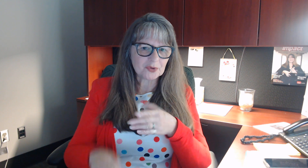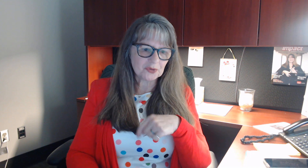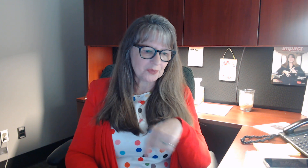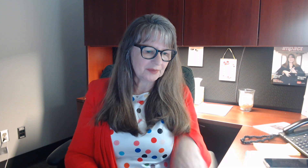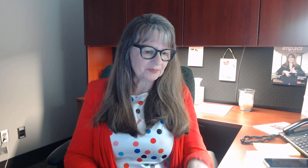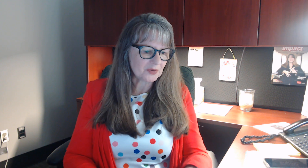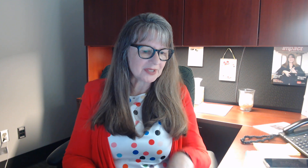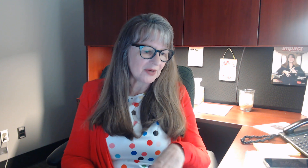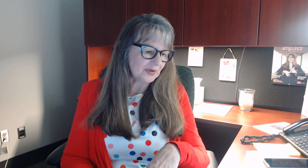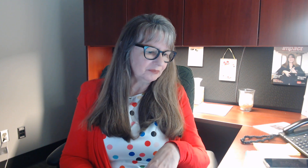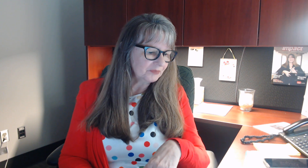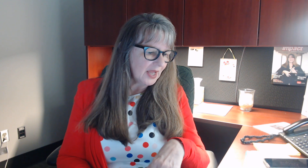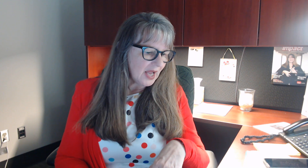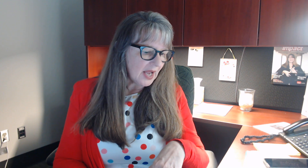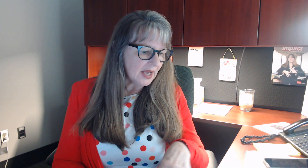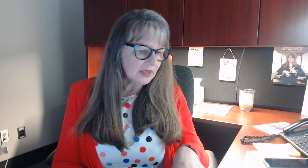doing. So it's kind of fun.